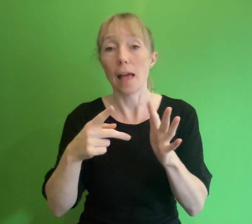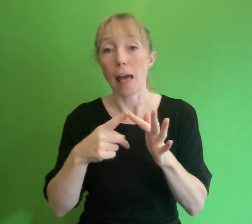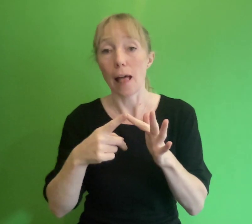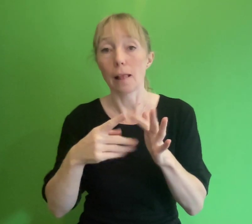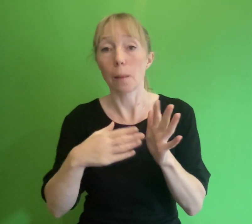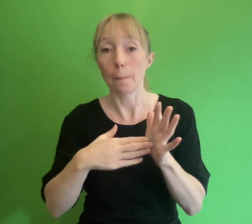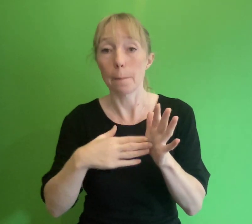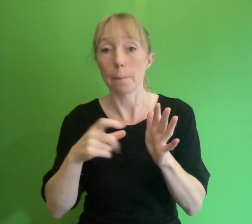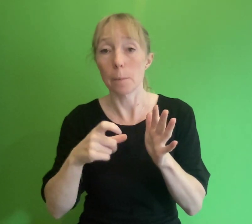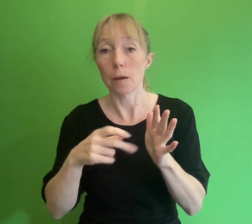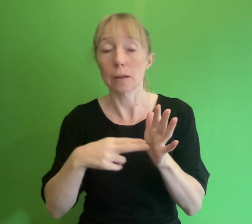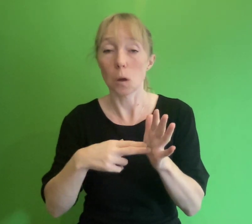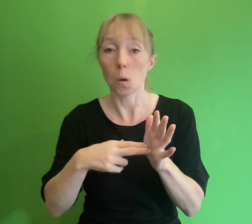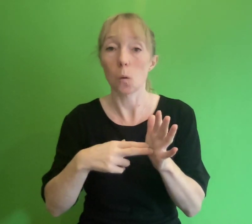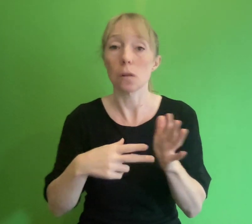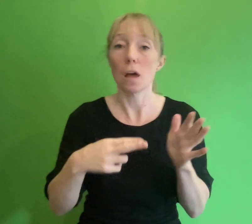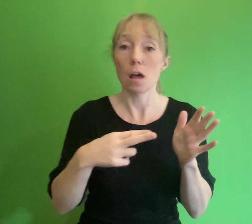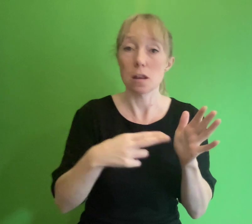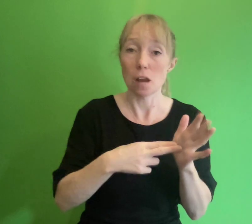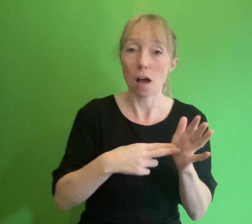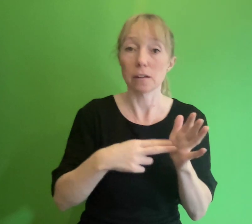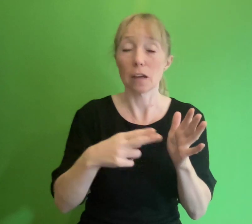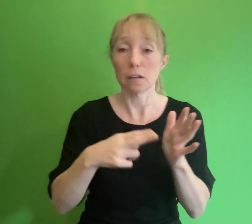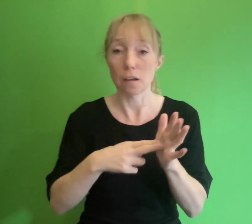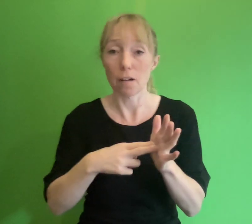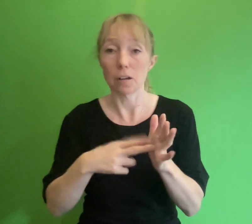Nadia Nadaraja, and Omakemi.